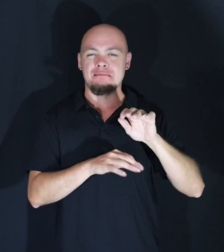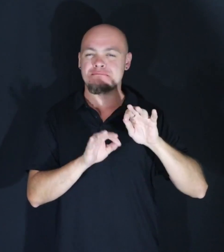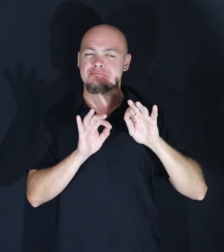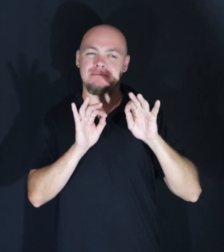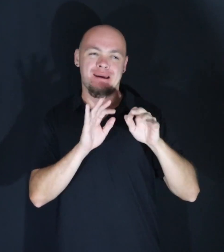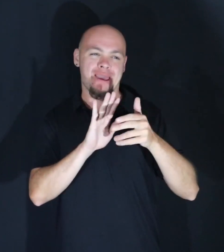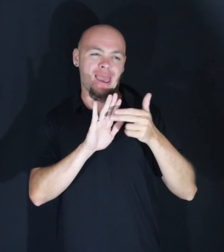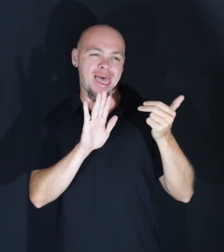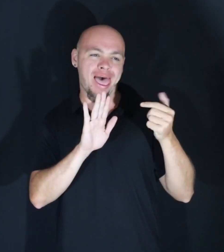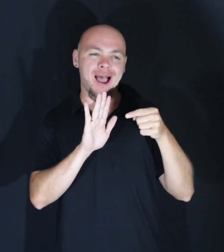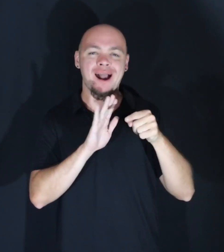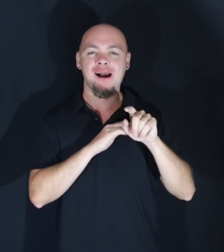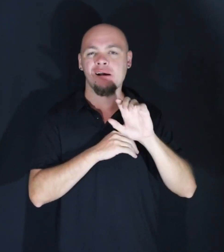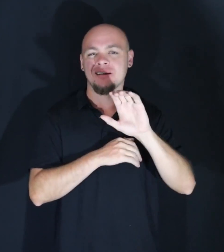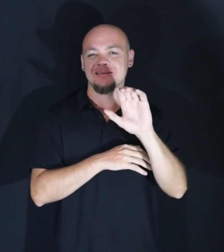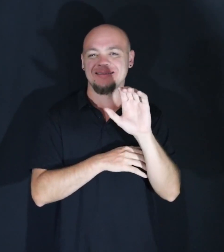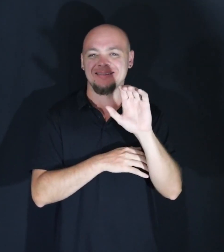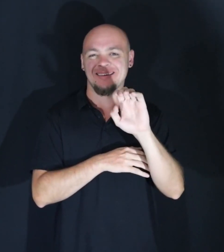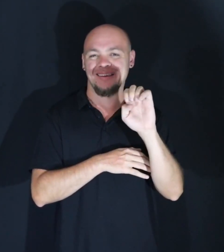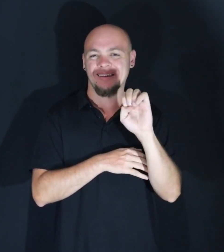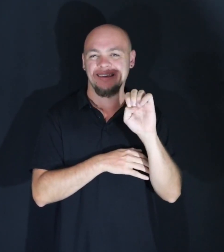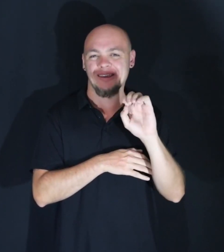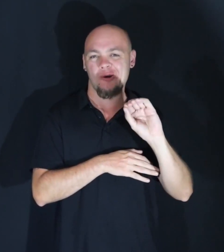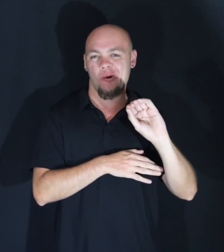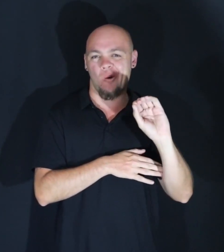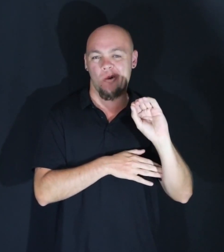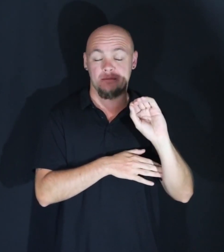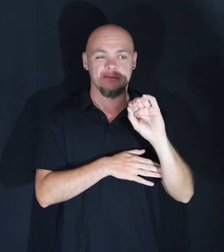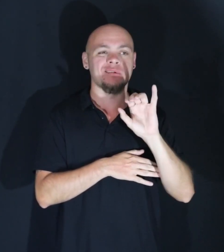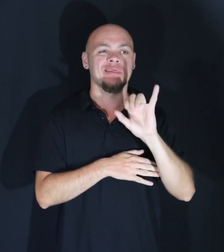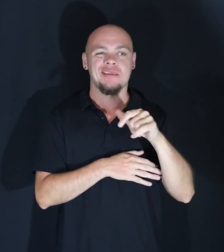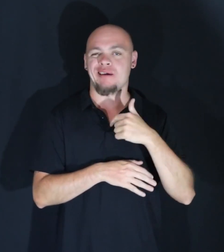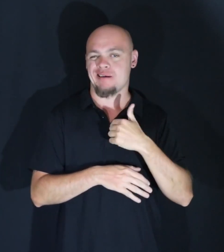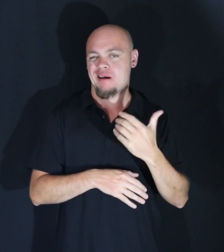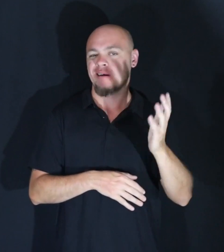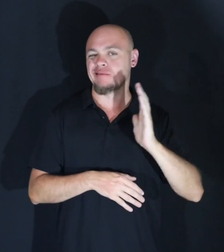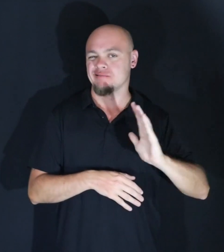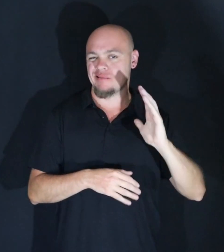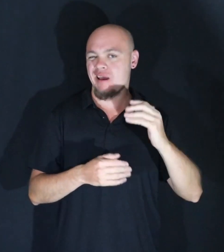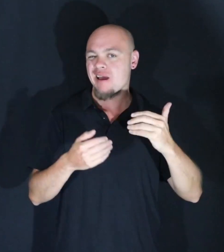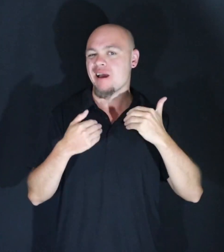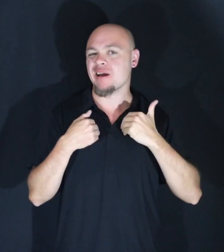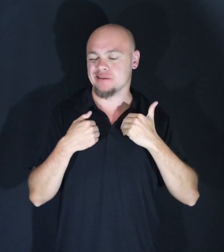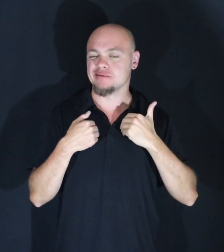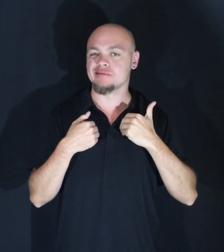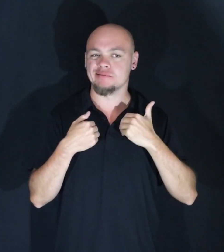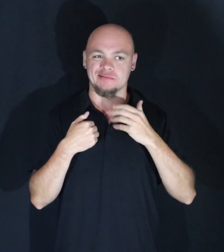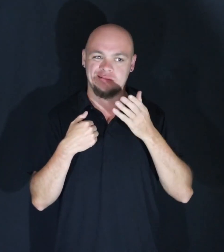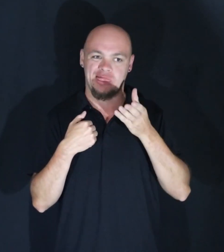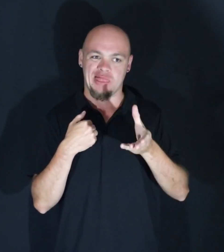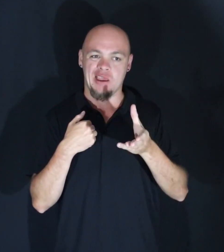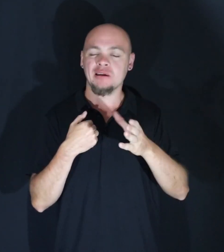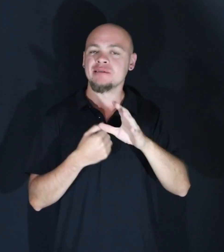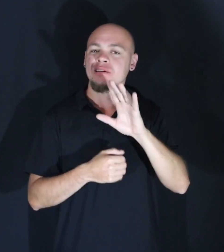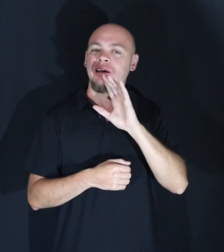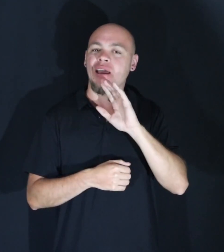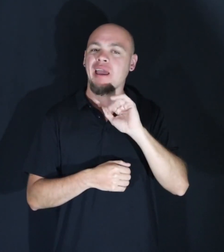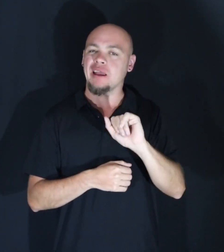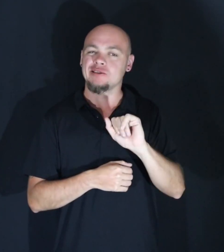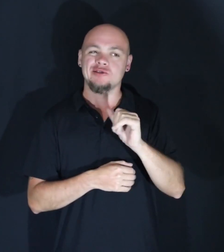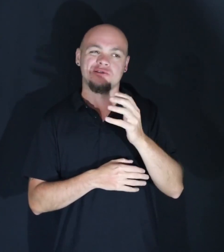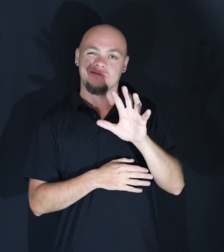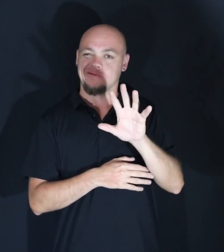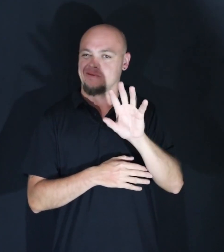of CEO. I had it. I was there. And then at the age of almost